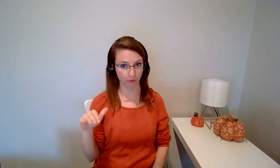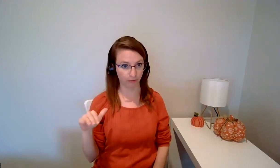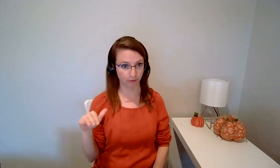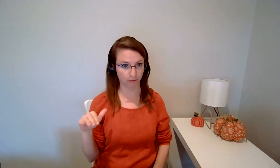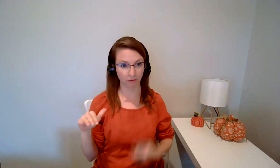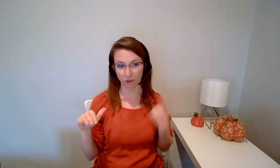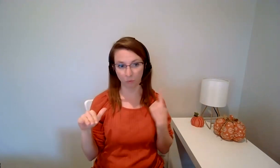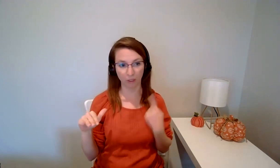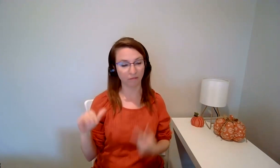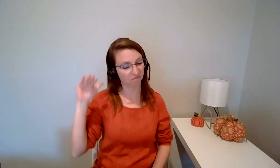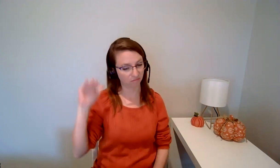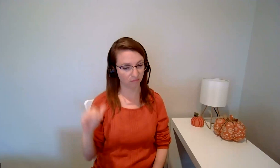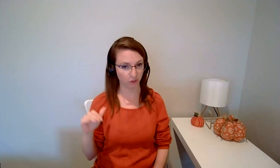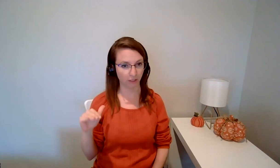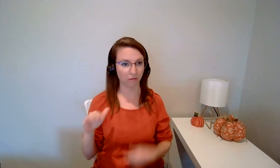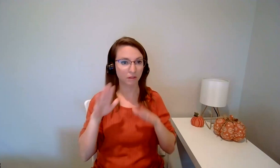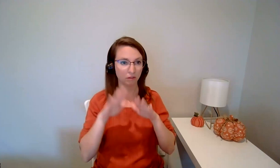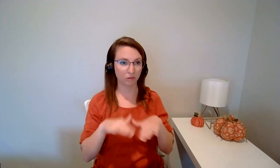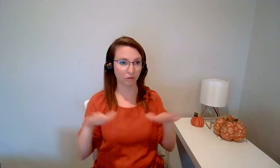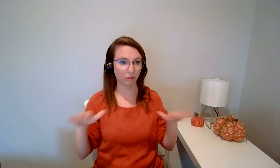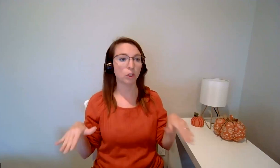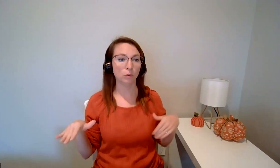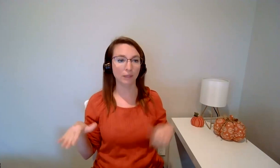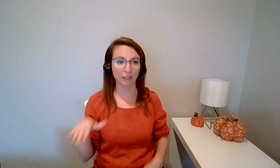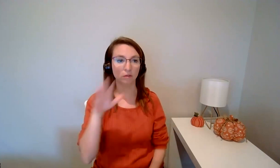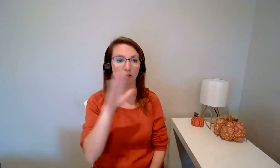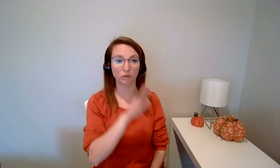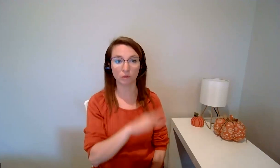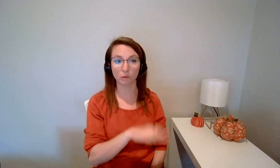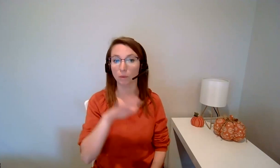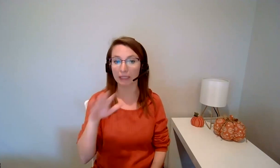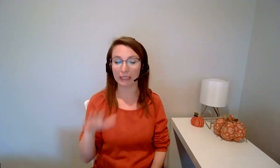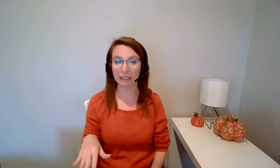child, just one child, children. You can do children with one hand.